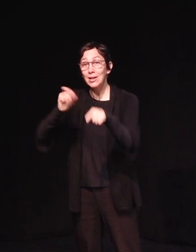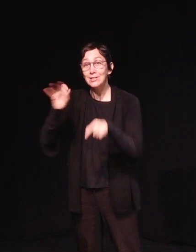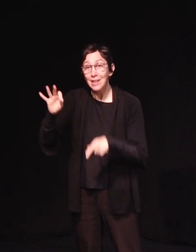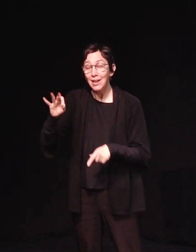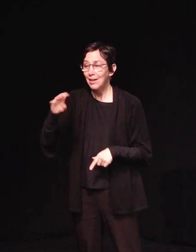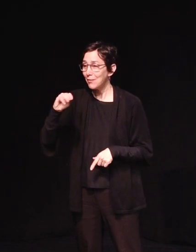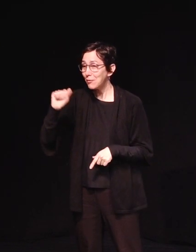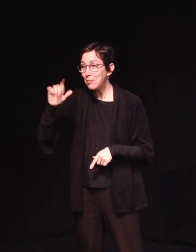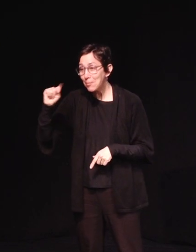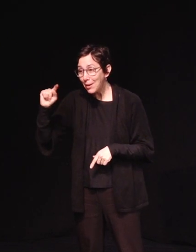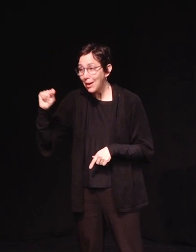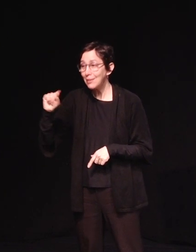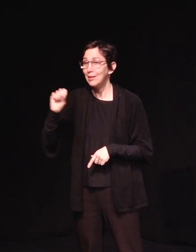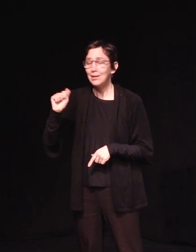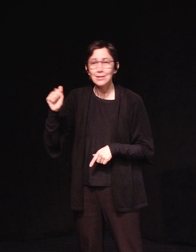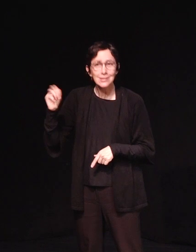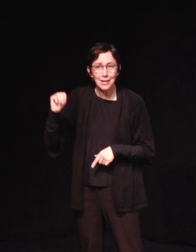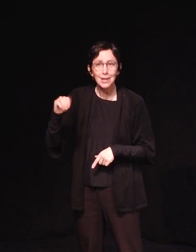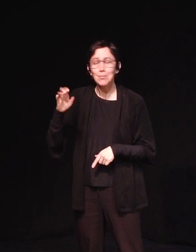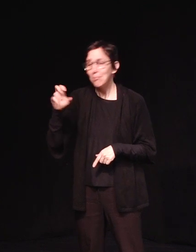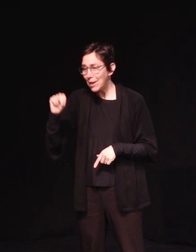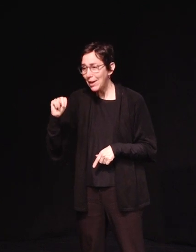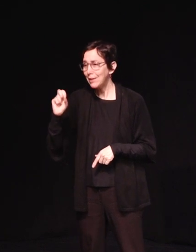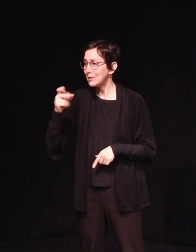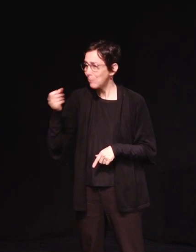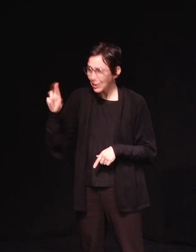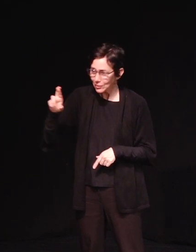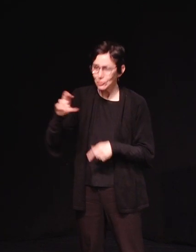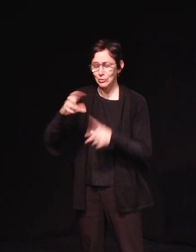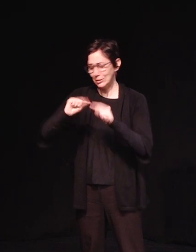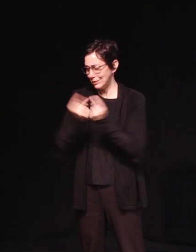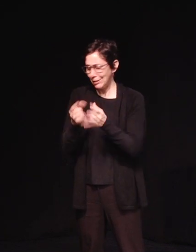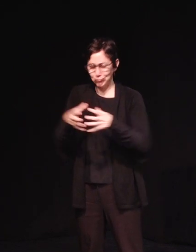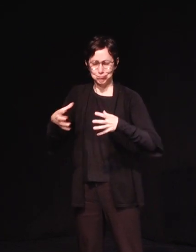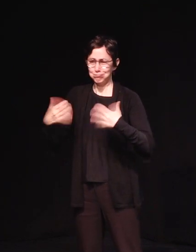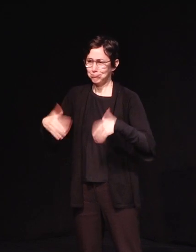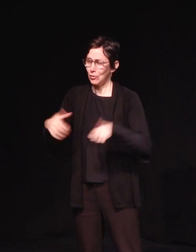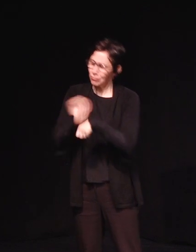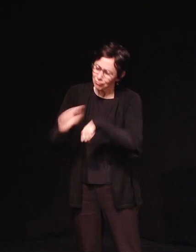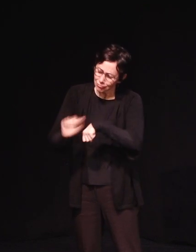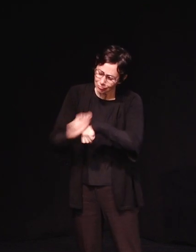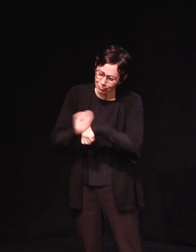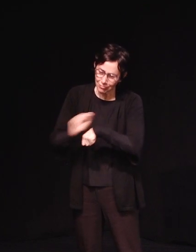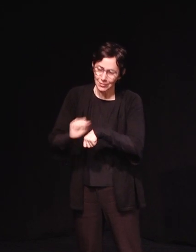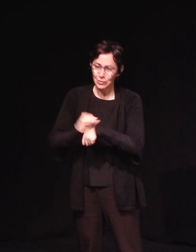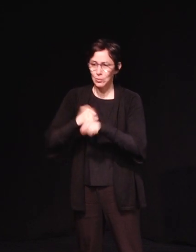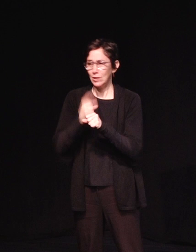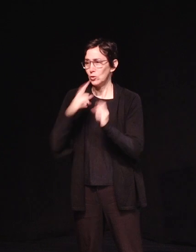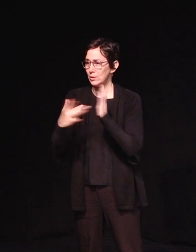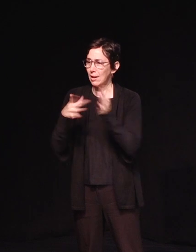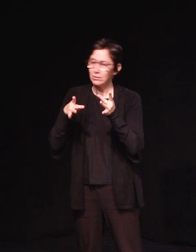Matt Temkin, Sam Brunswick, Bennett Leeds, and Spencer Brigman, a growing team who work tirelessly and go above and